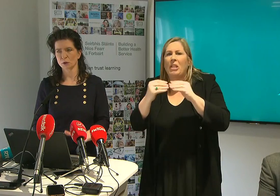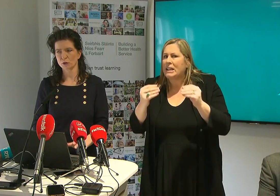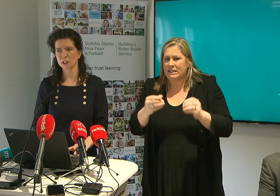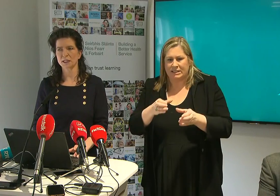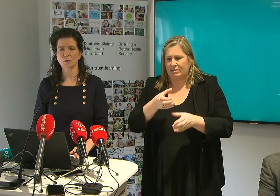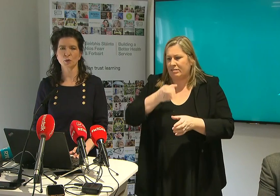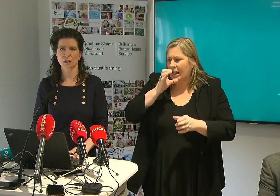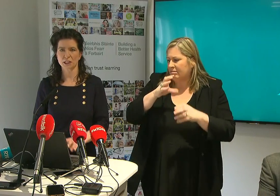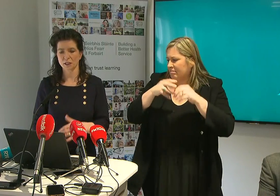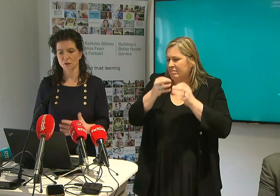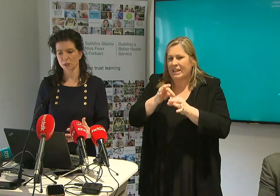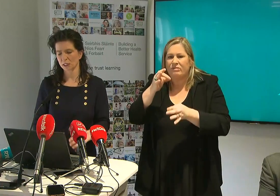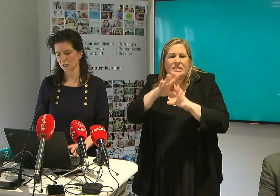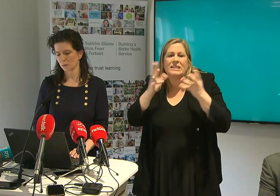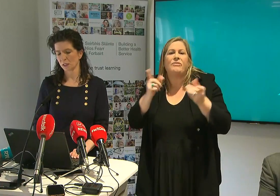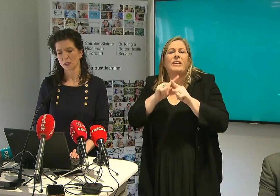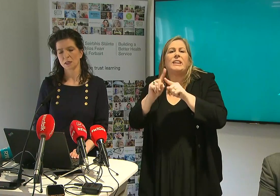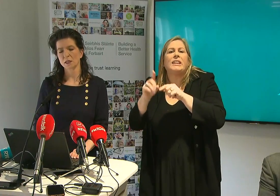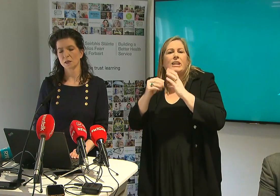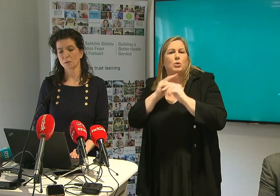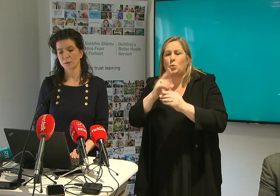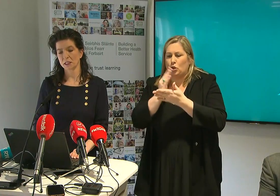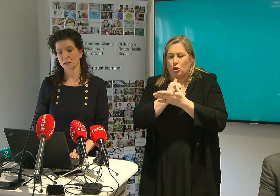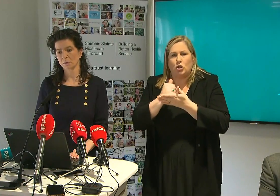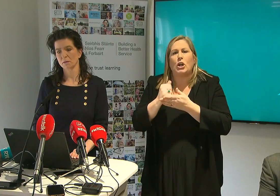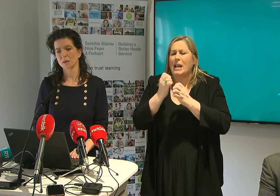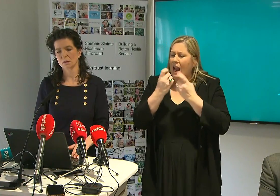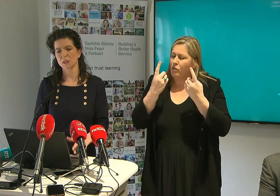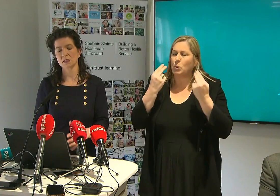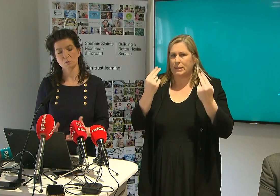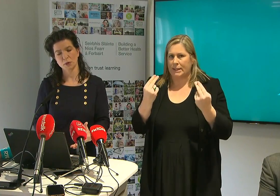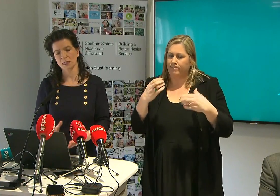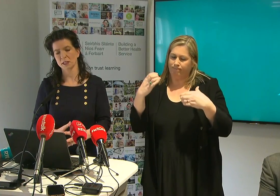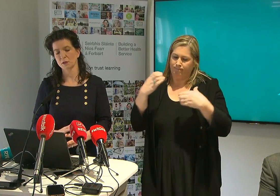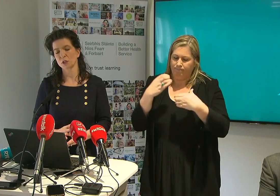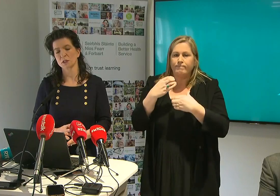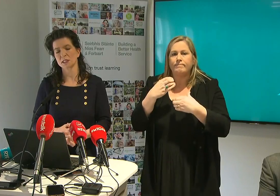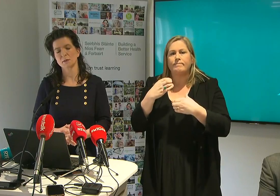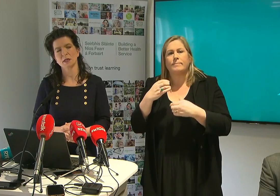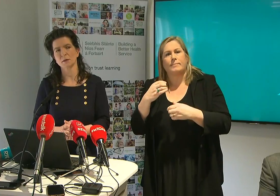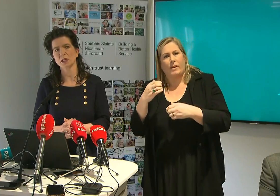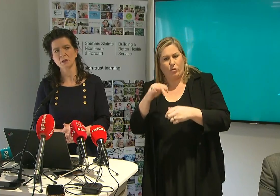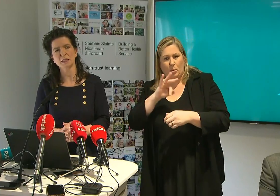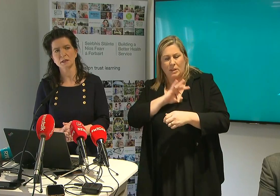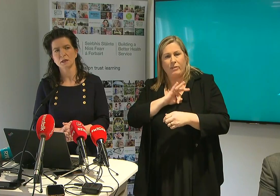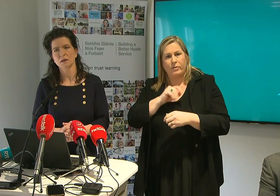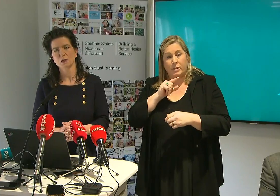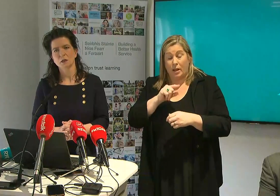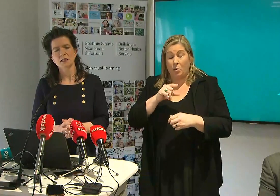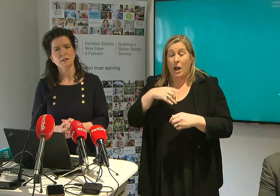become critically important, and everybody needs to be implementing these public health, what seem like